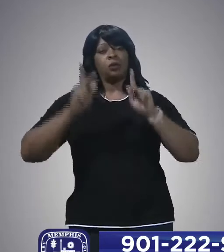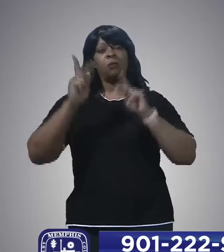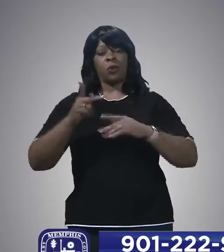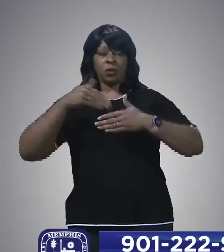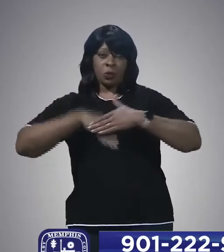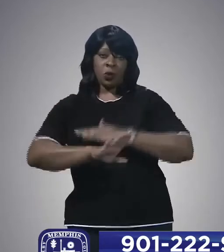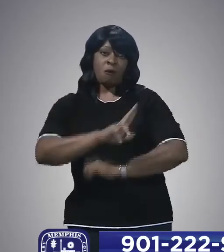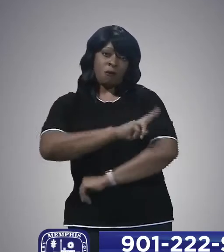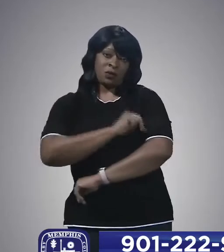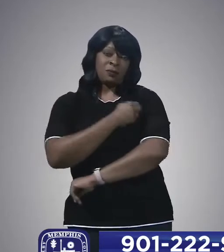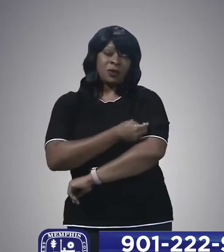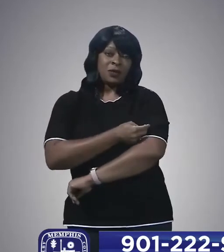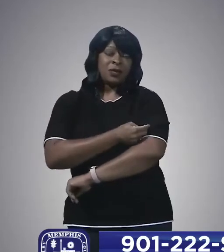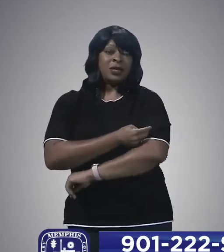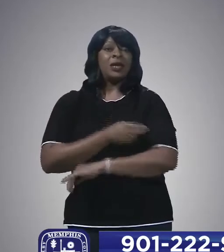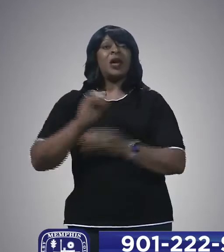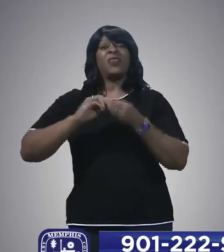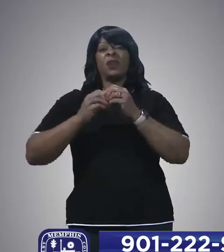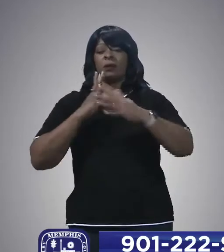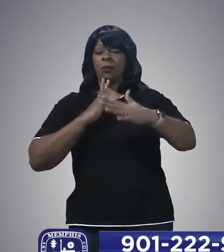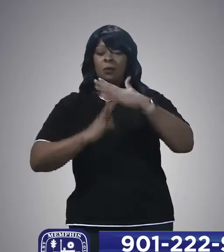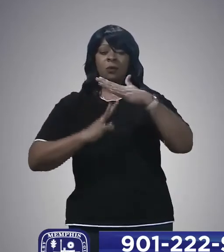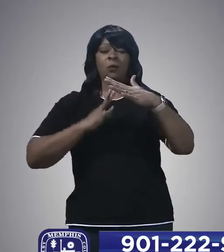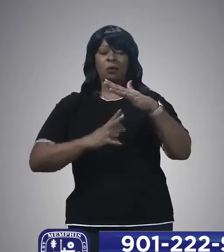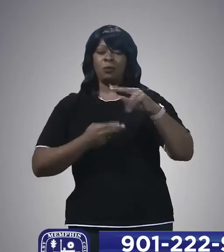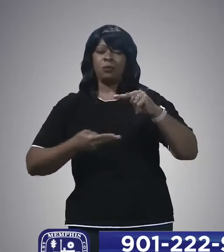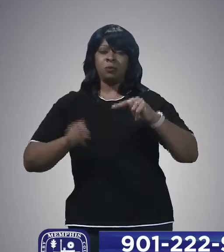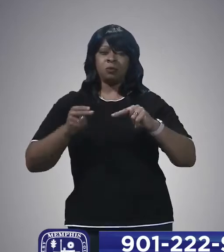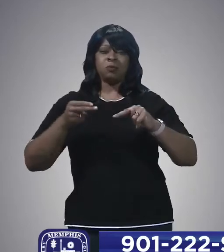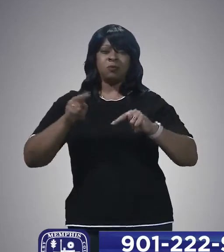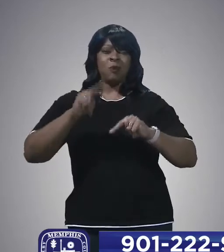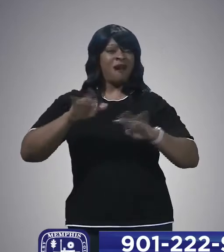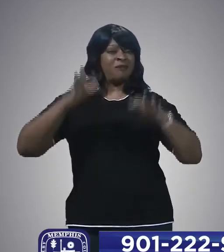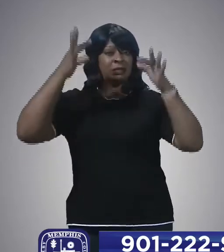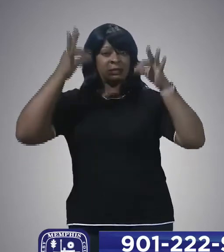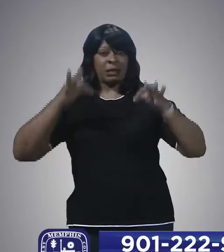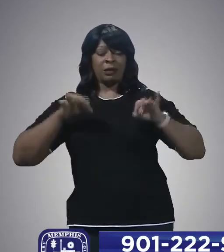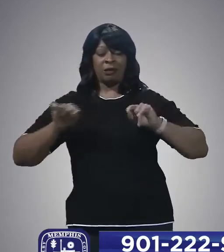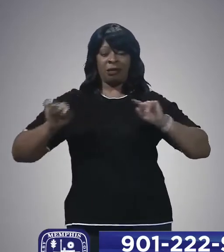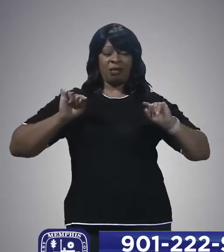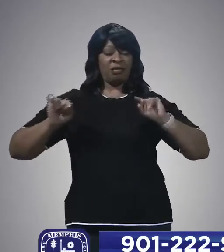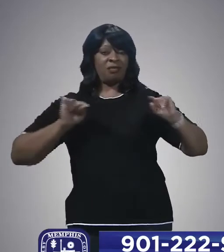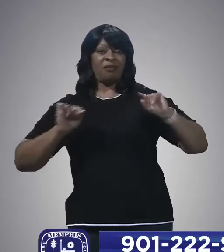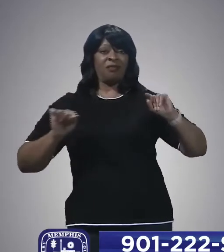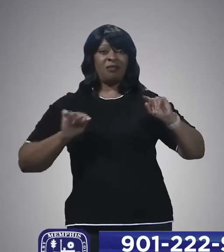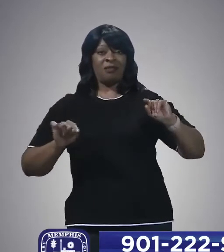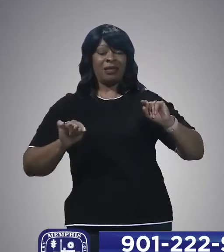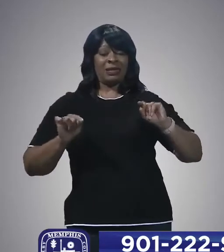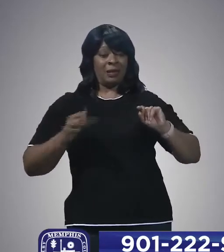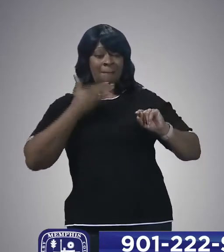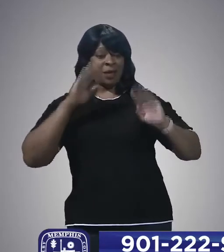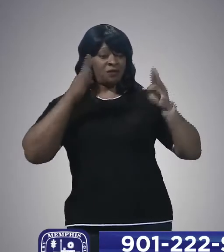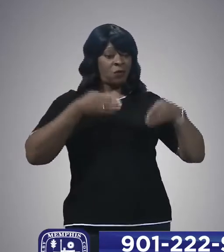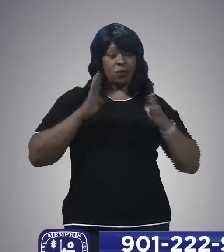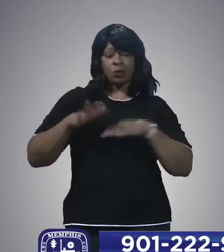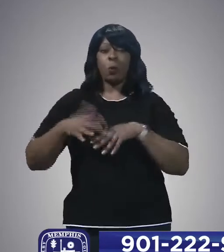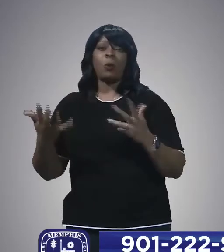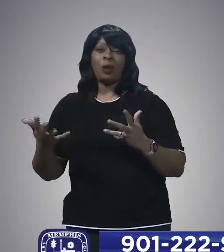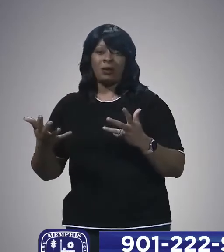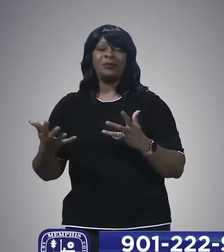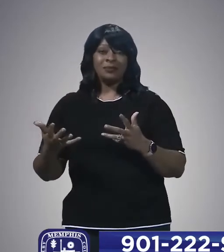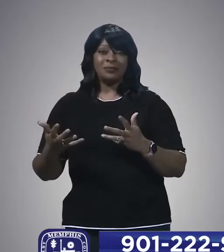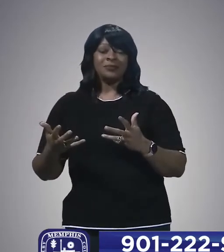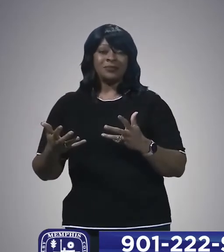in. But when the volume gets so high, you have to make a determination about where your efforts are best placed.